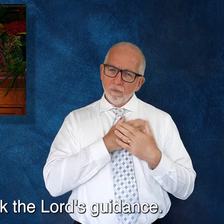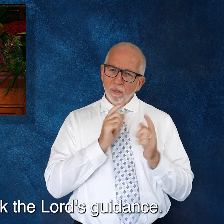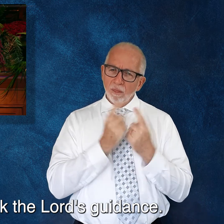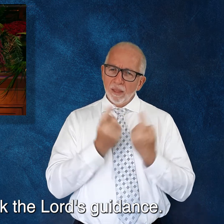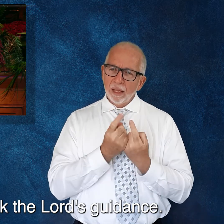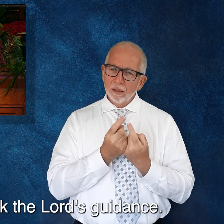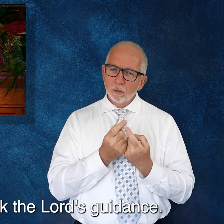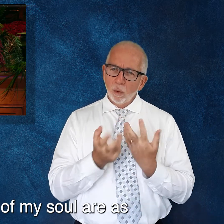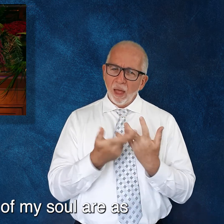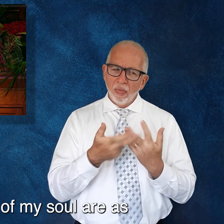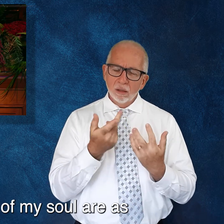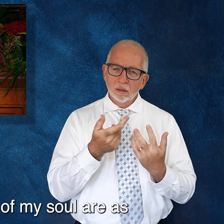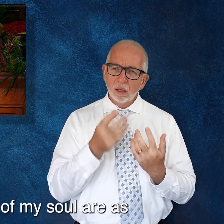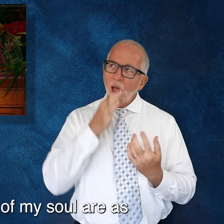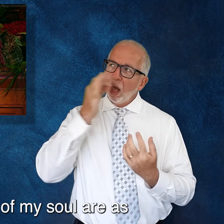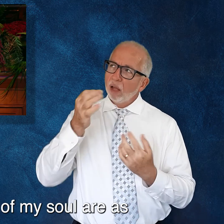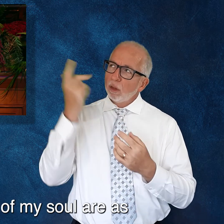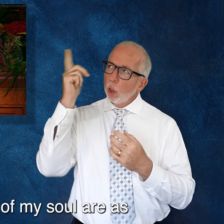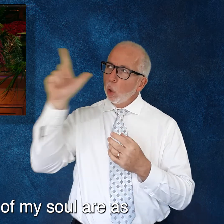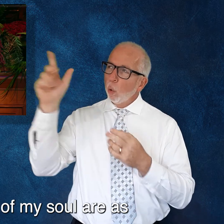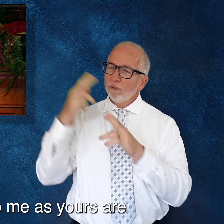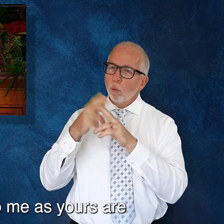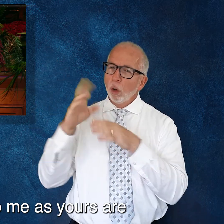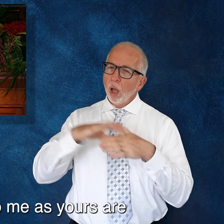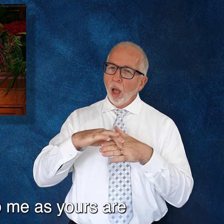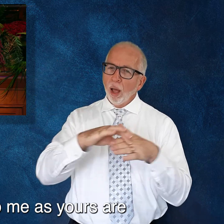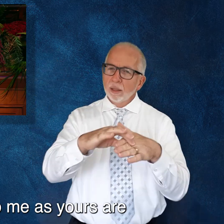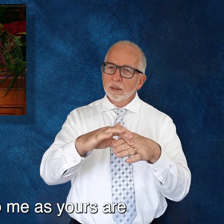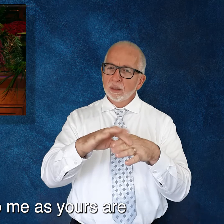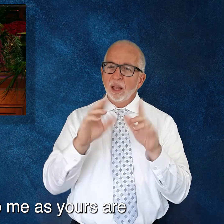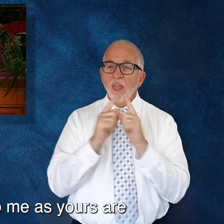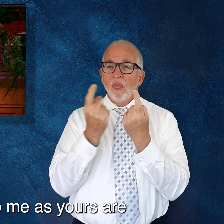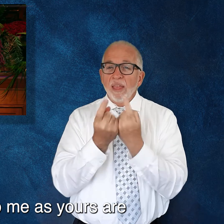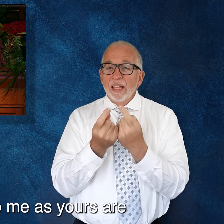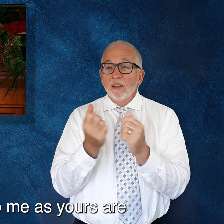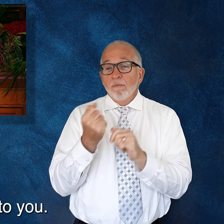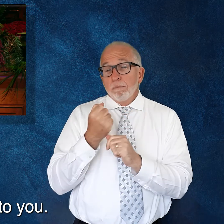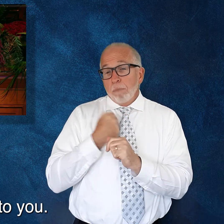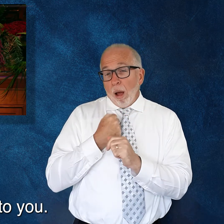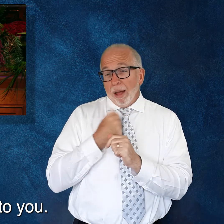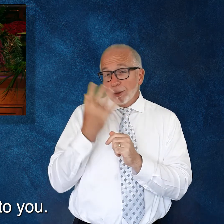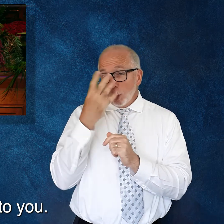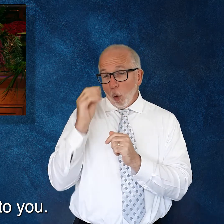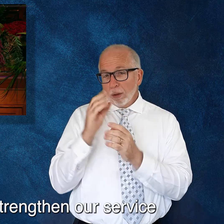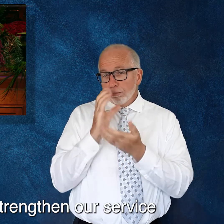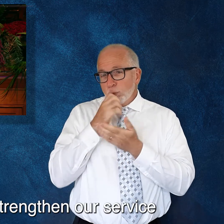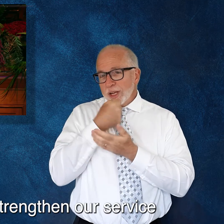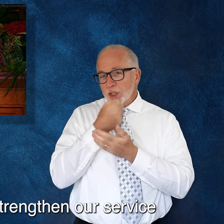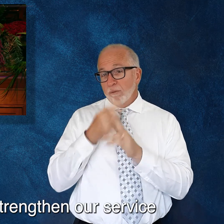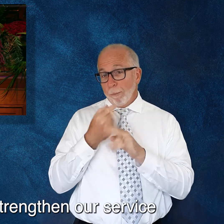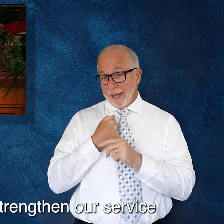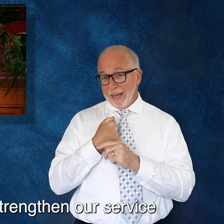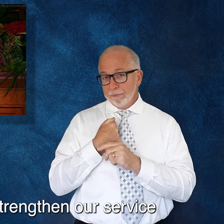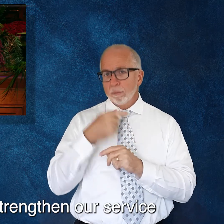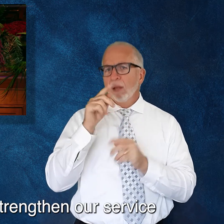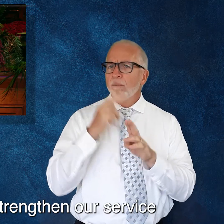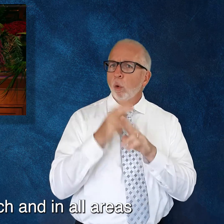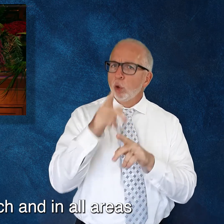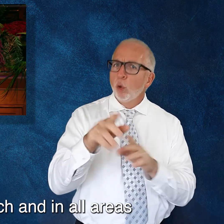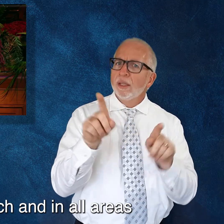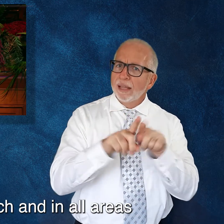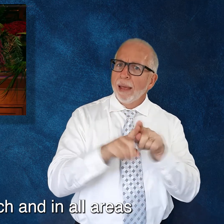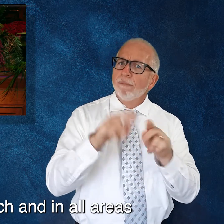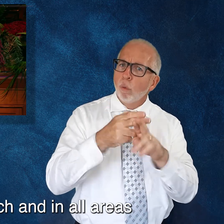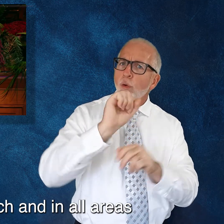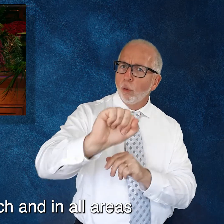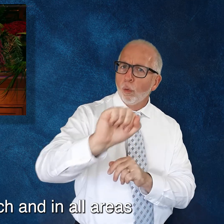guidance. The things of my soul are as precious to me as yours are to you. These things strengthen our service